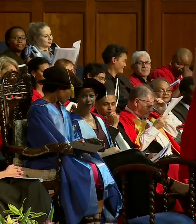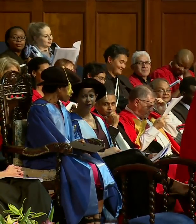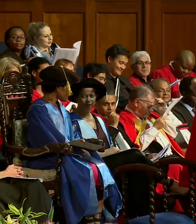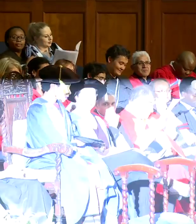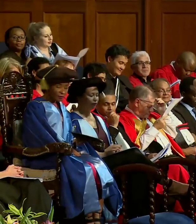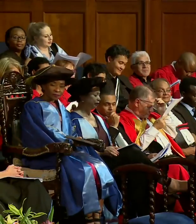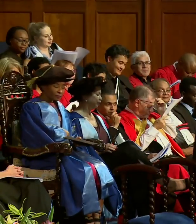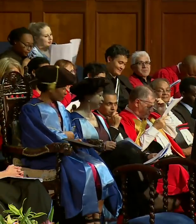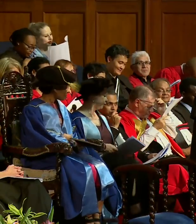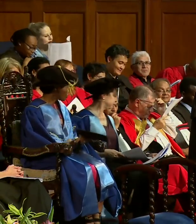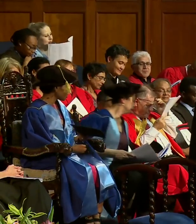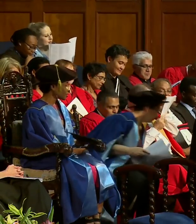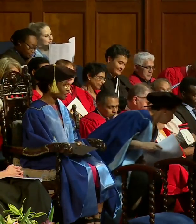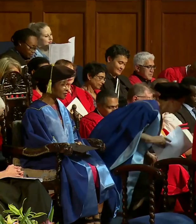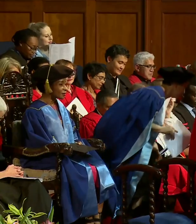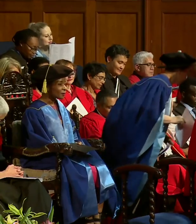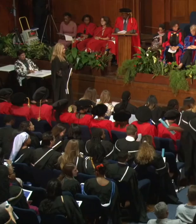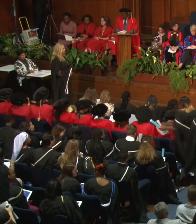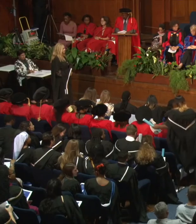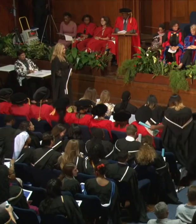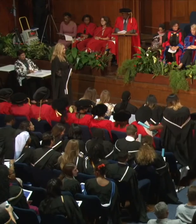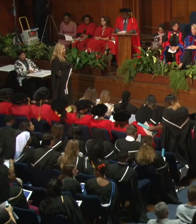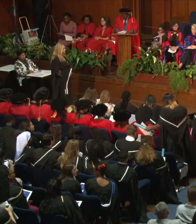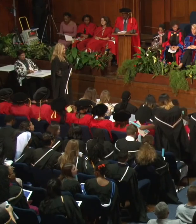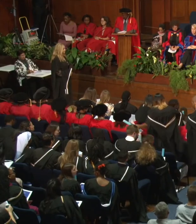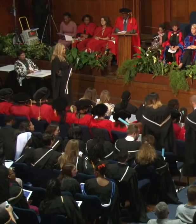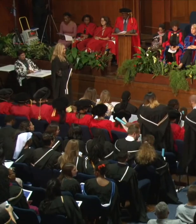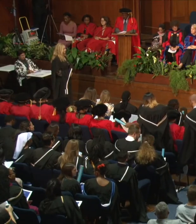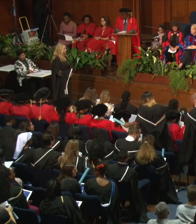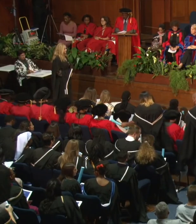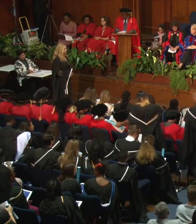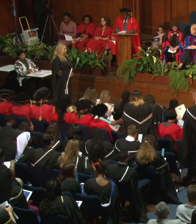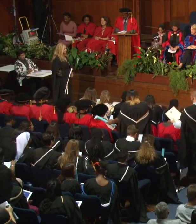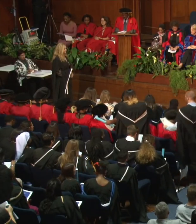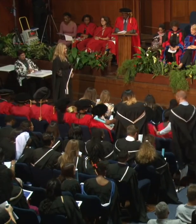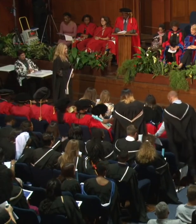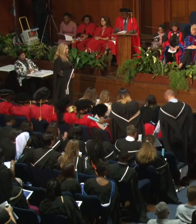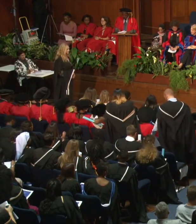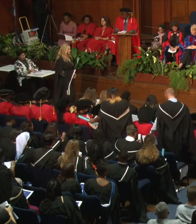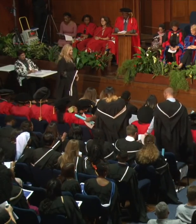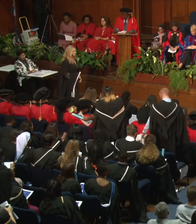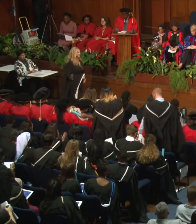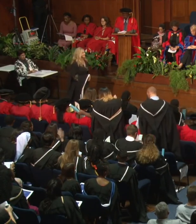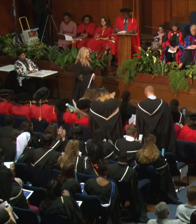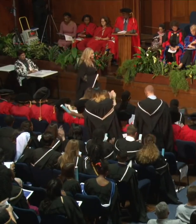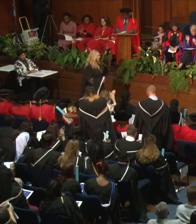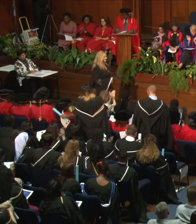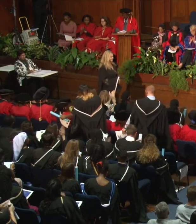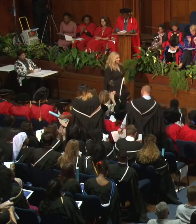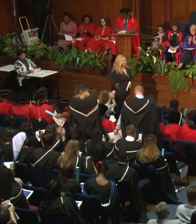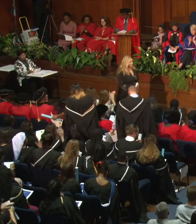For the degree of Master of Laws in Marine and Environmental Law, with distinction, Tanya Catherine Brody Rudolph.